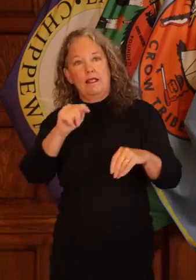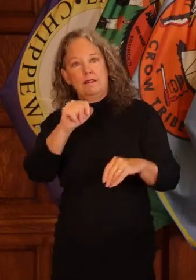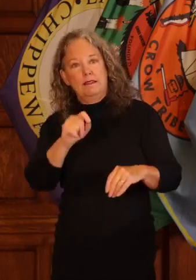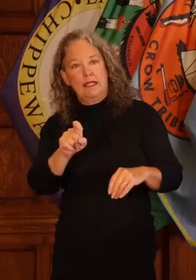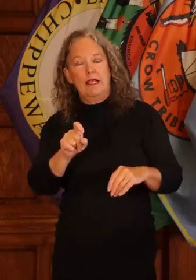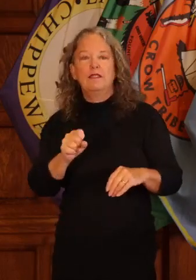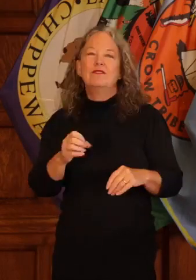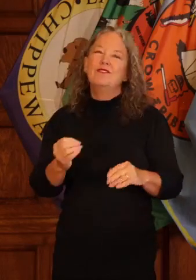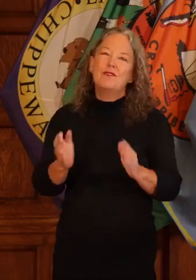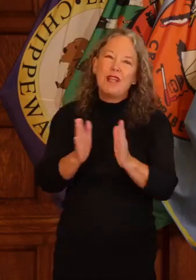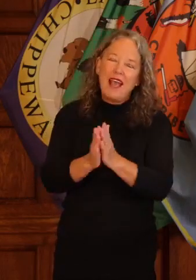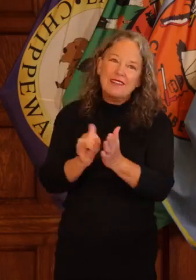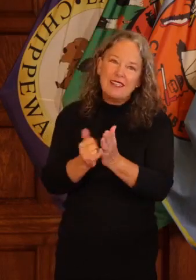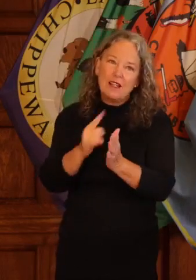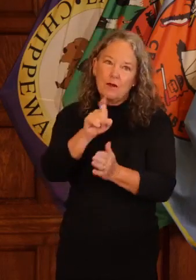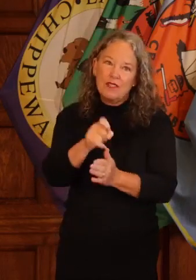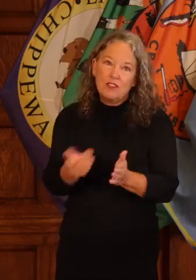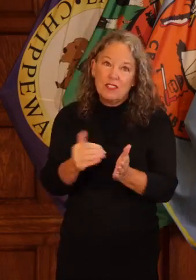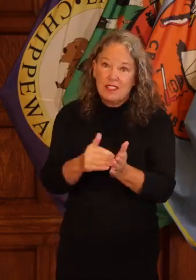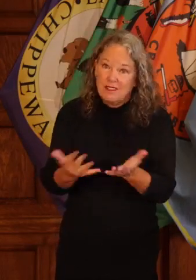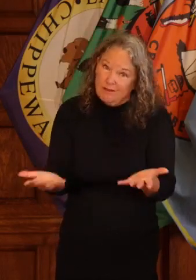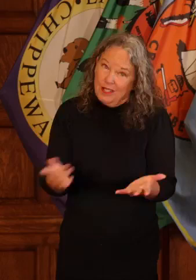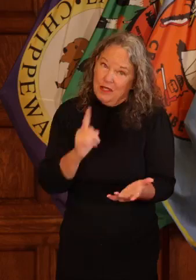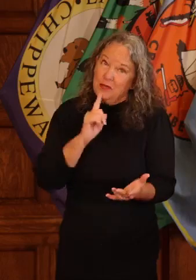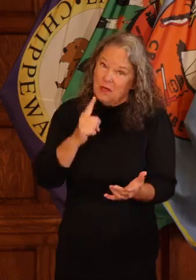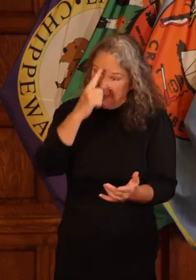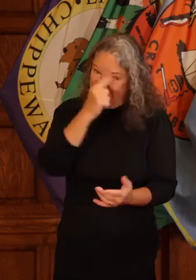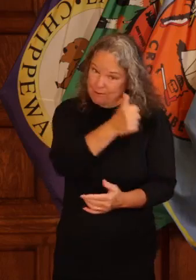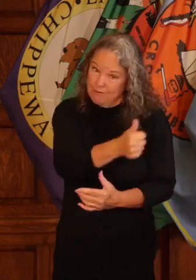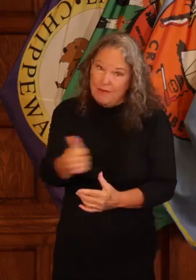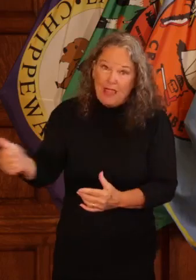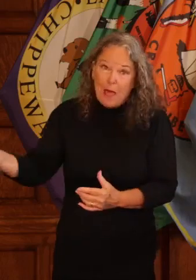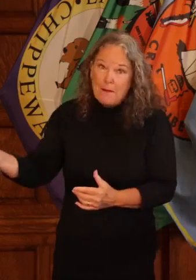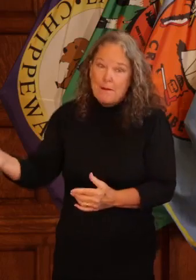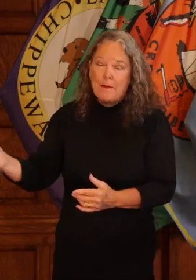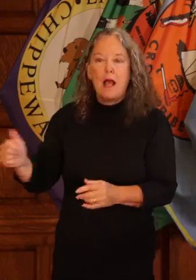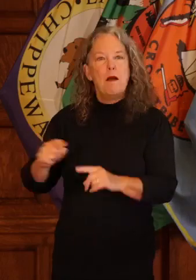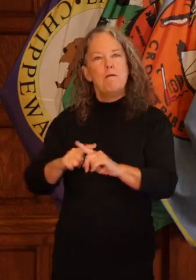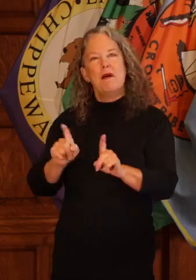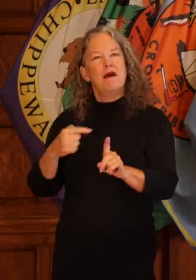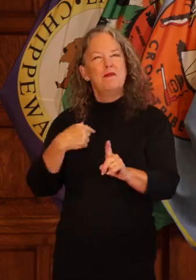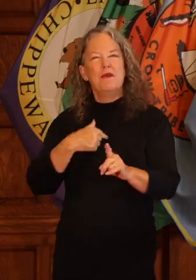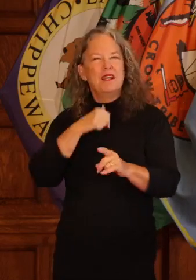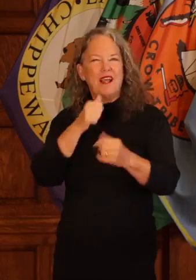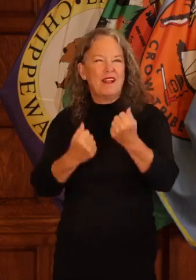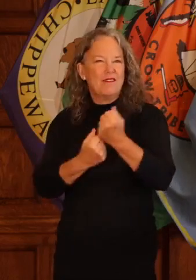again, it's certainly up to the voters to decide, but we're not gonna